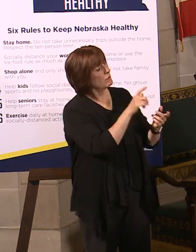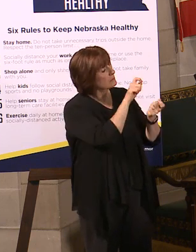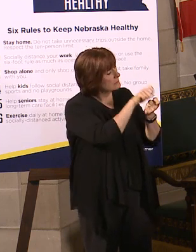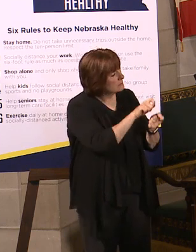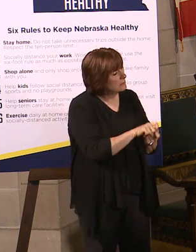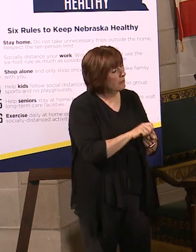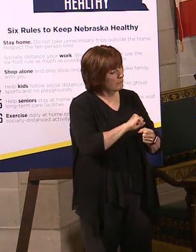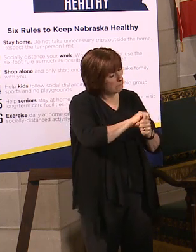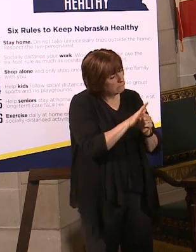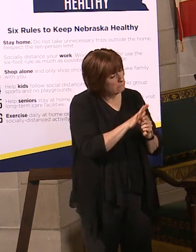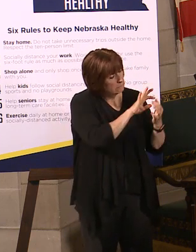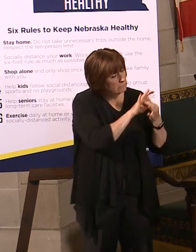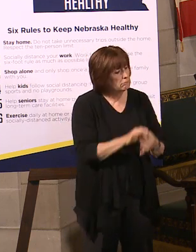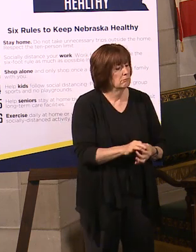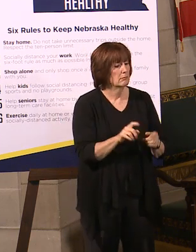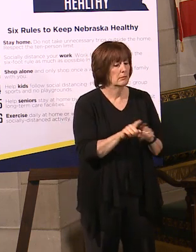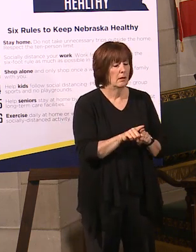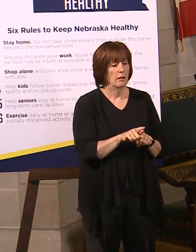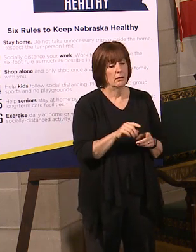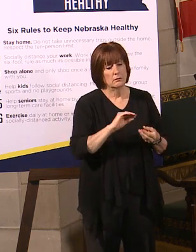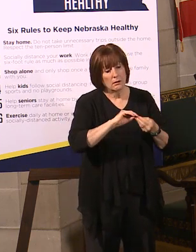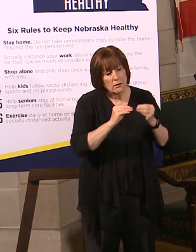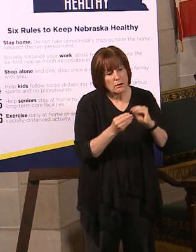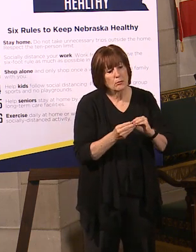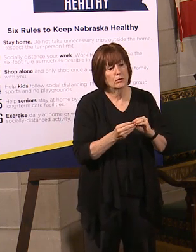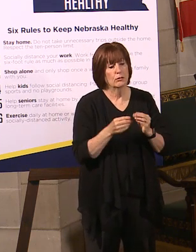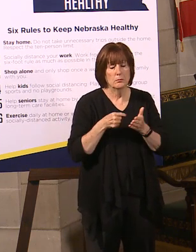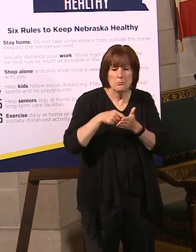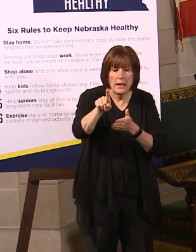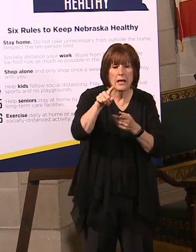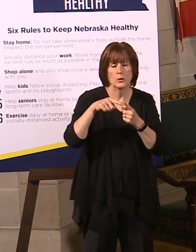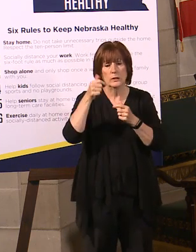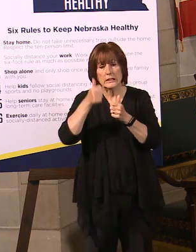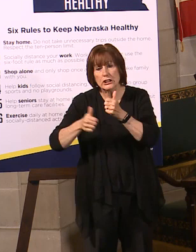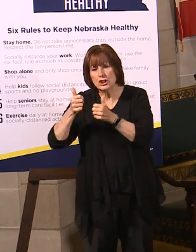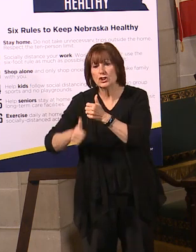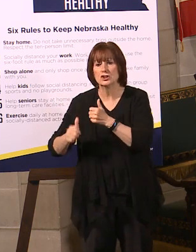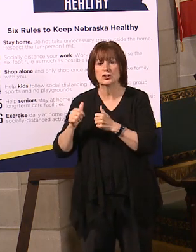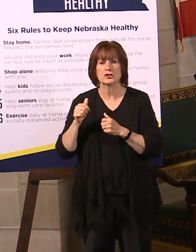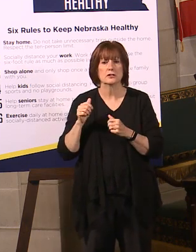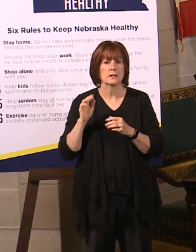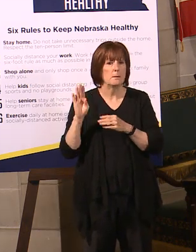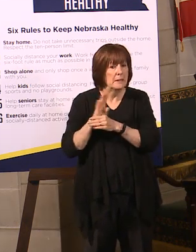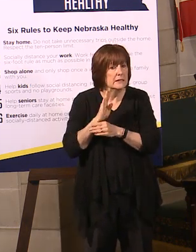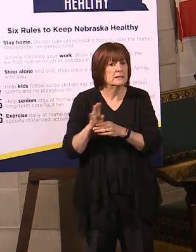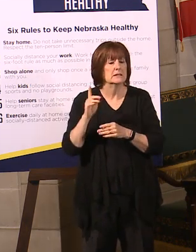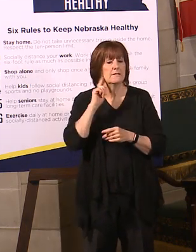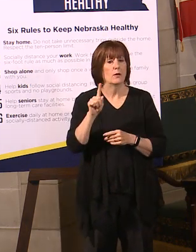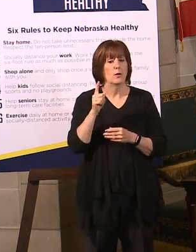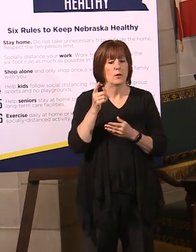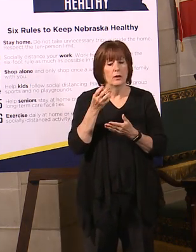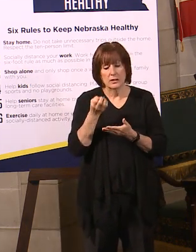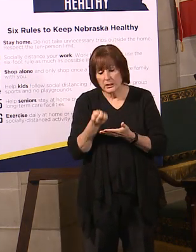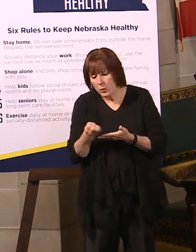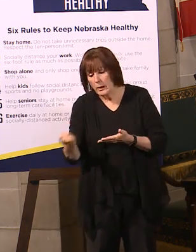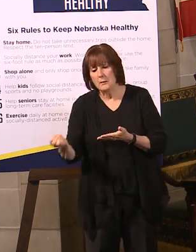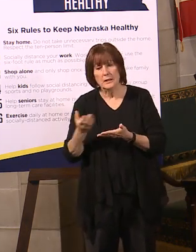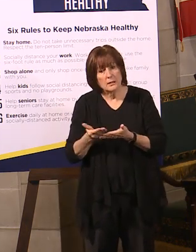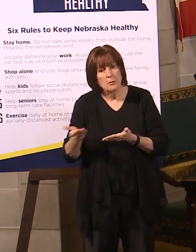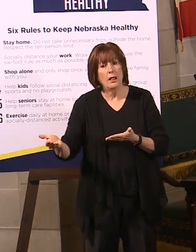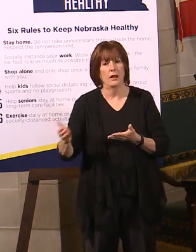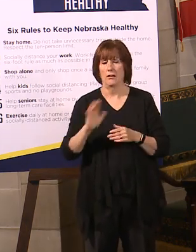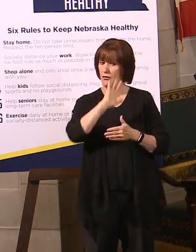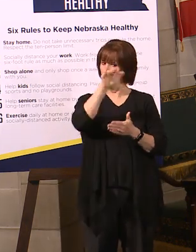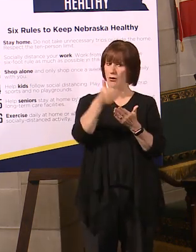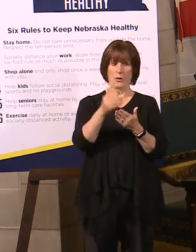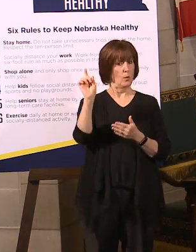coronavirus-related purchases such as specific quantity and amount paid to each vendor for PPE supplies and ventilators? All that information is on